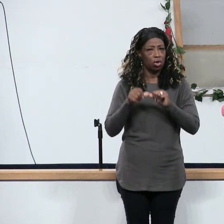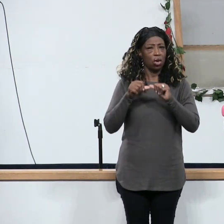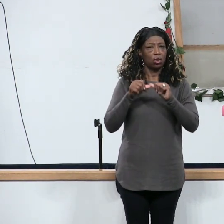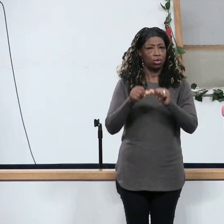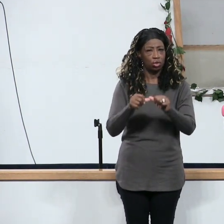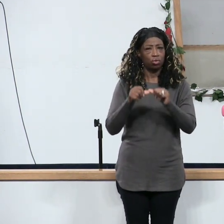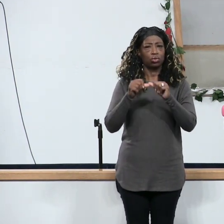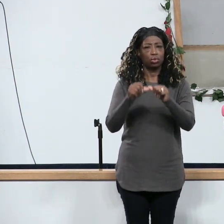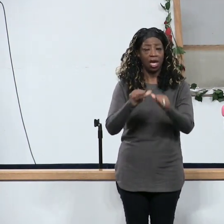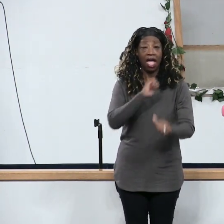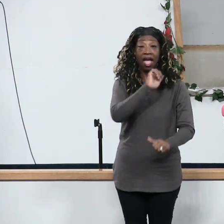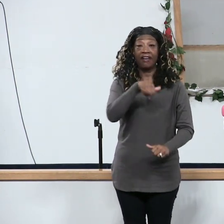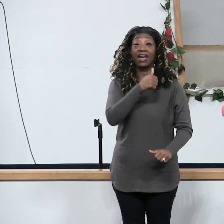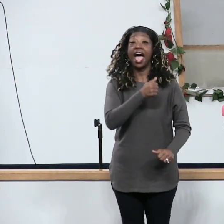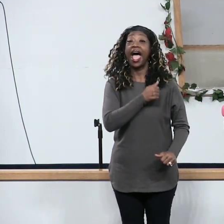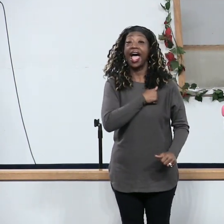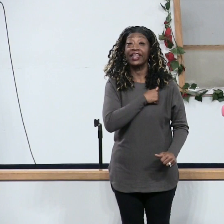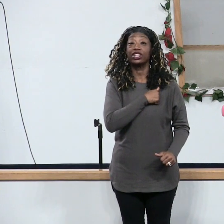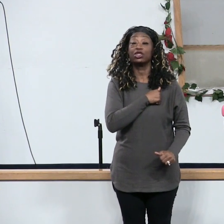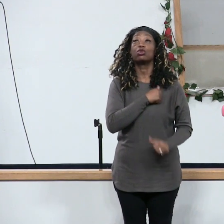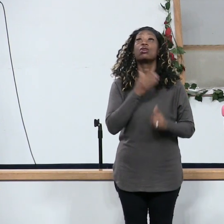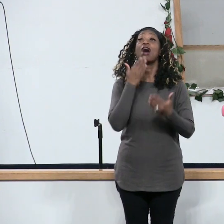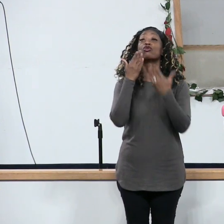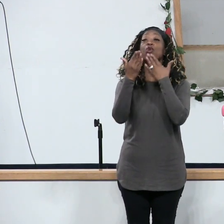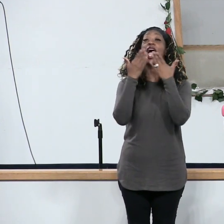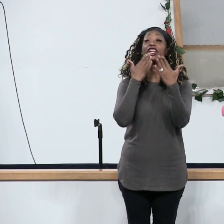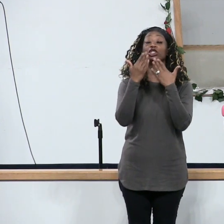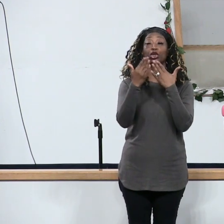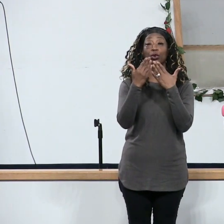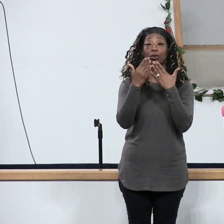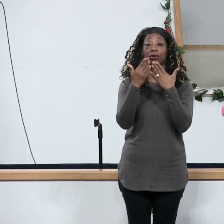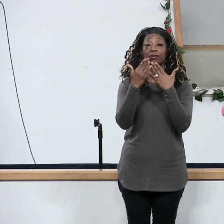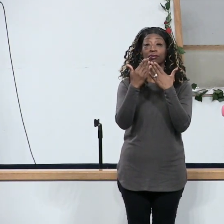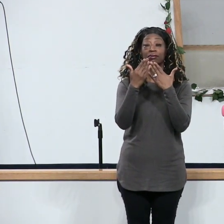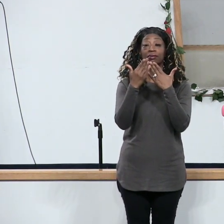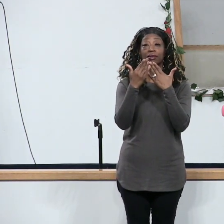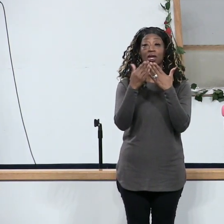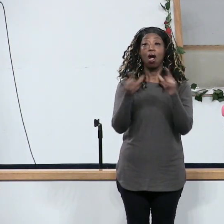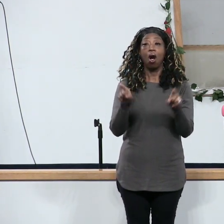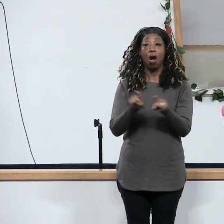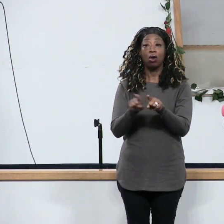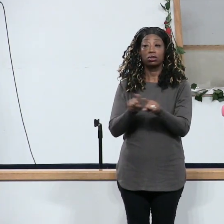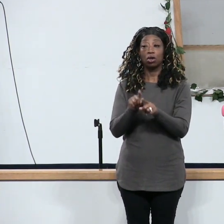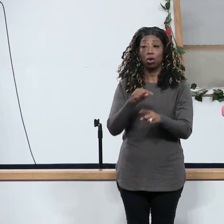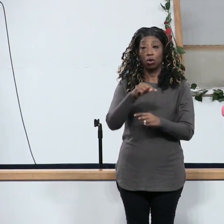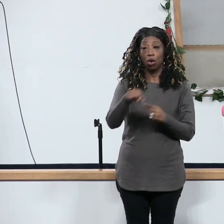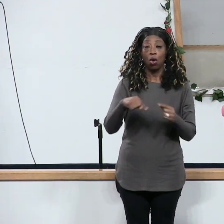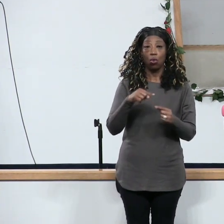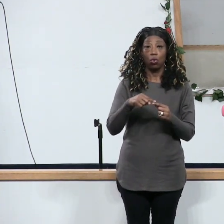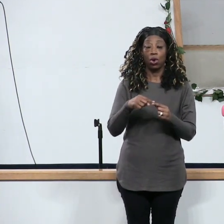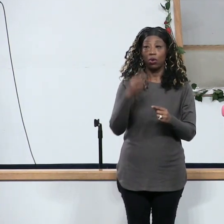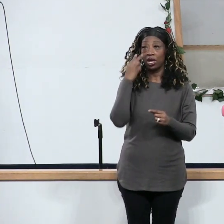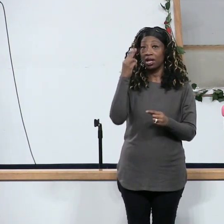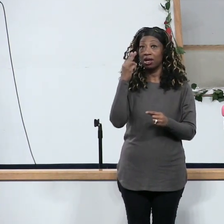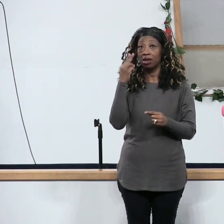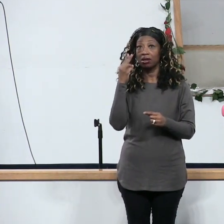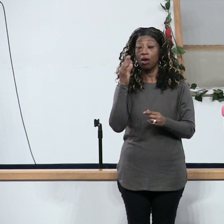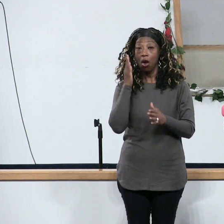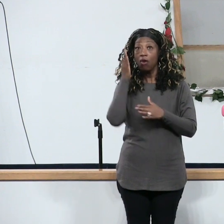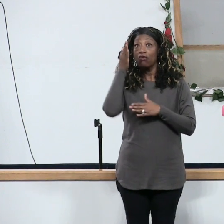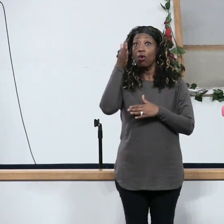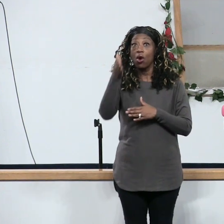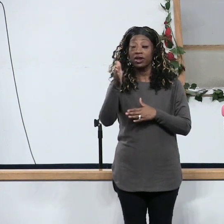an attitude of gratitude, especially now as we look forward to next Sunday, as